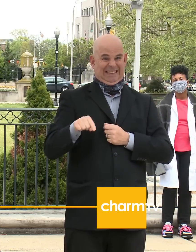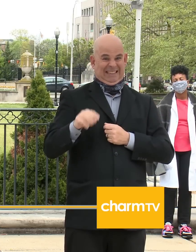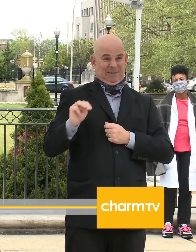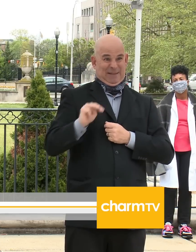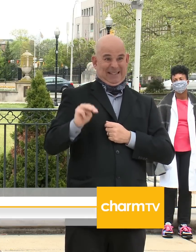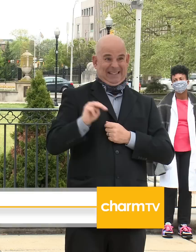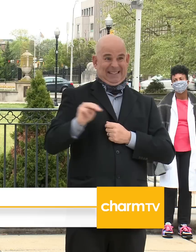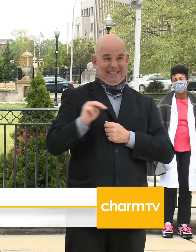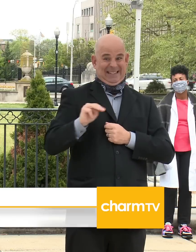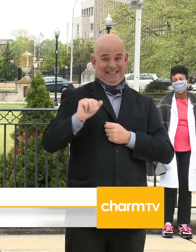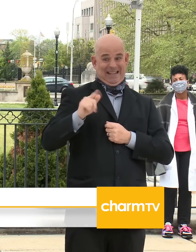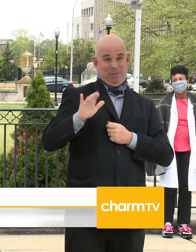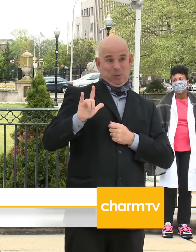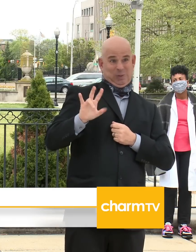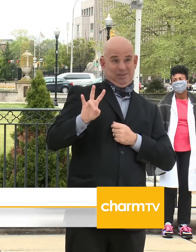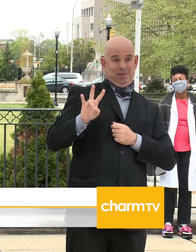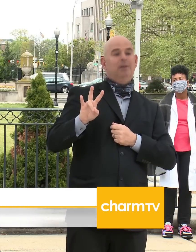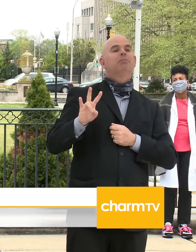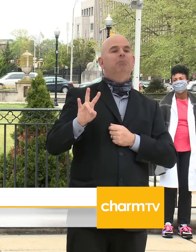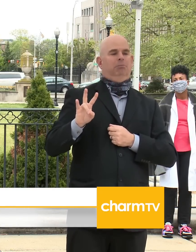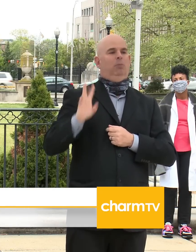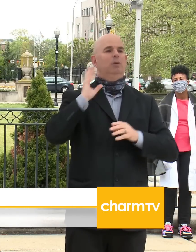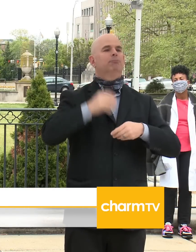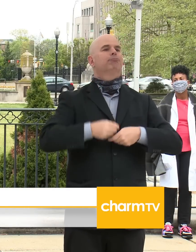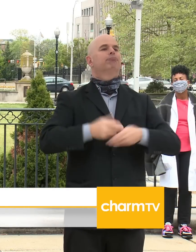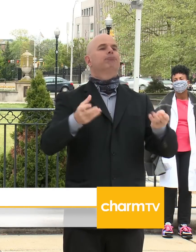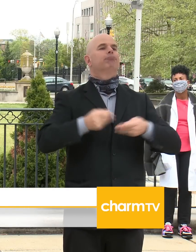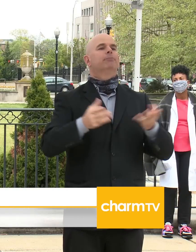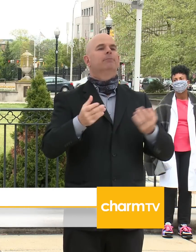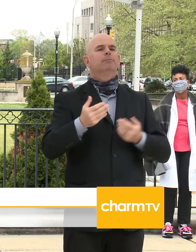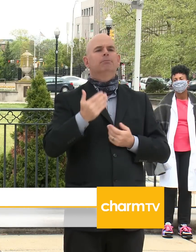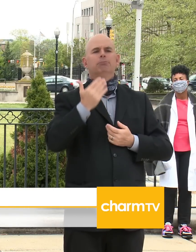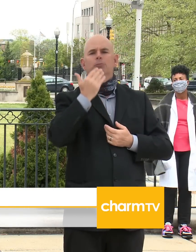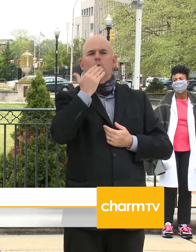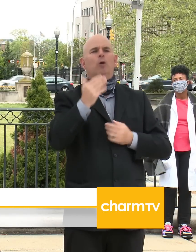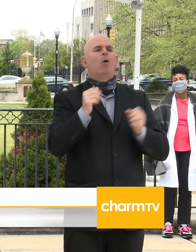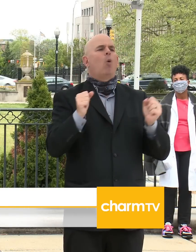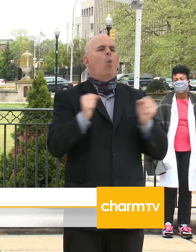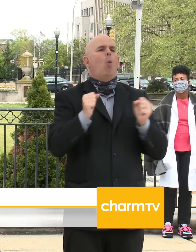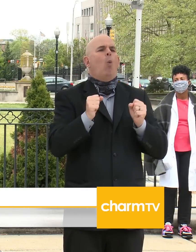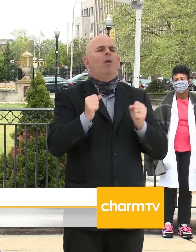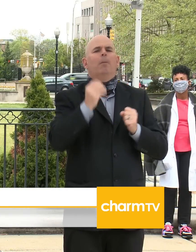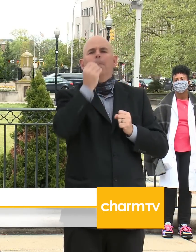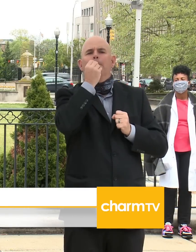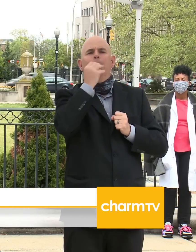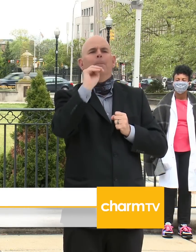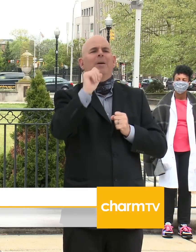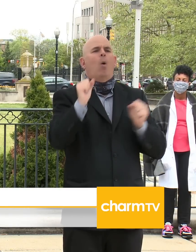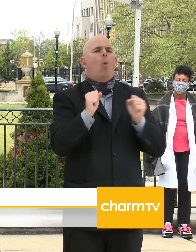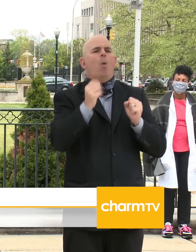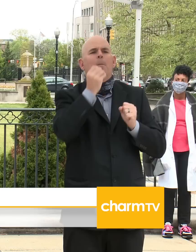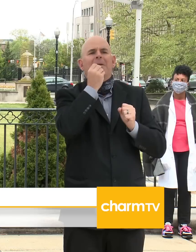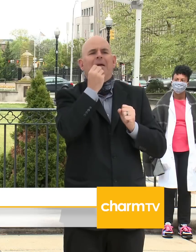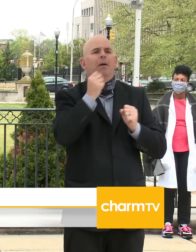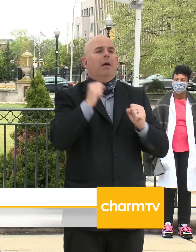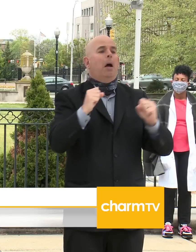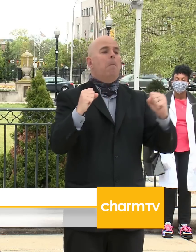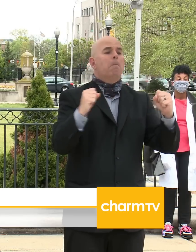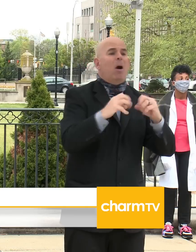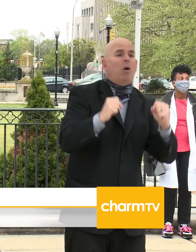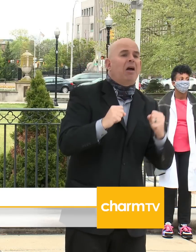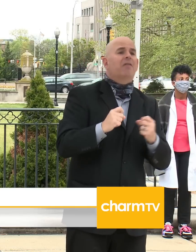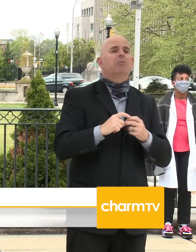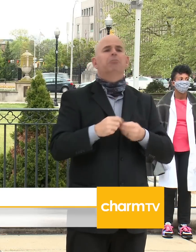a nutritious cold lunch and a microwavable dinner prepared by our food partner, Rouge Fine Catering, to senior